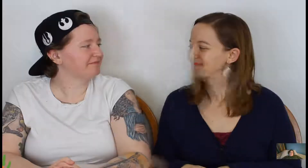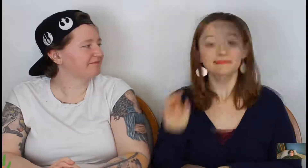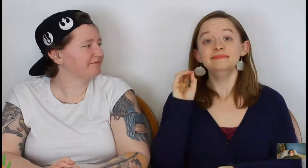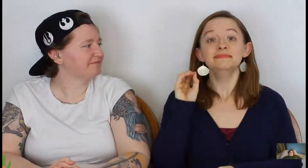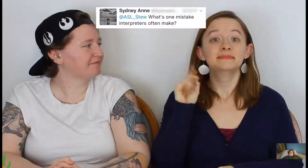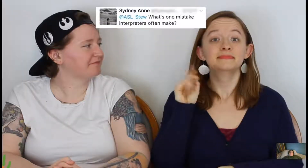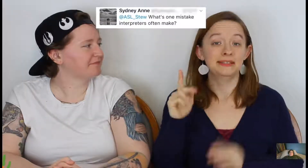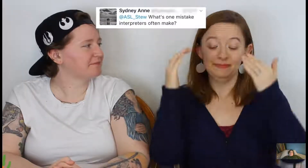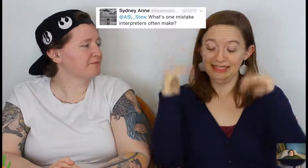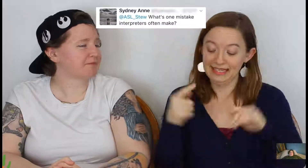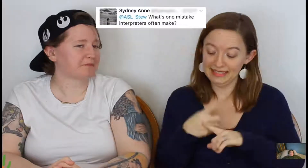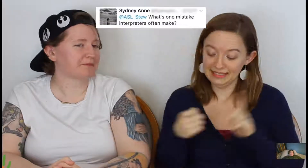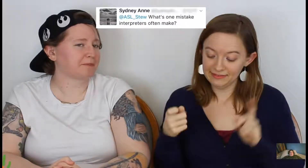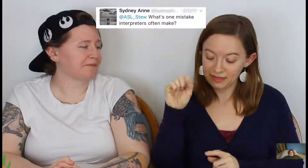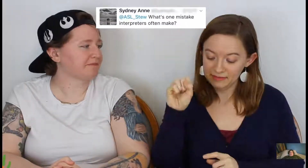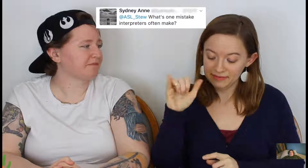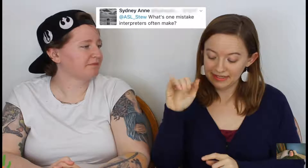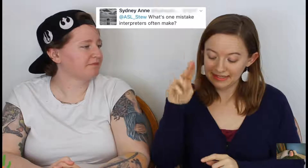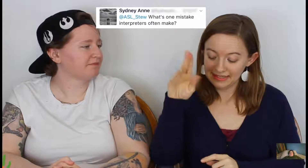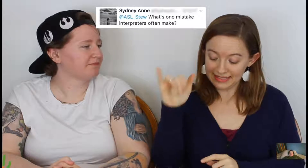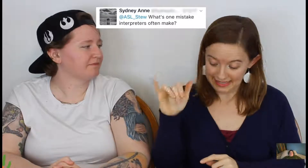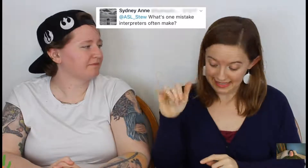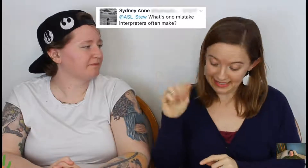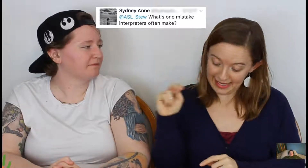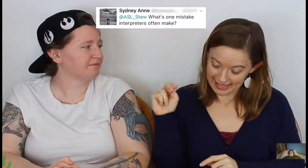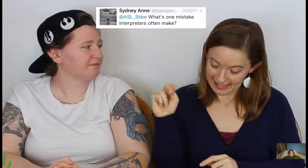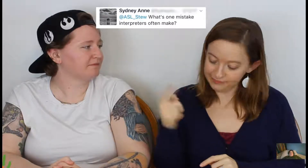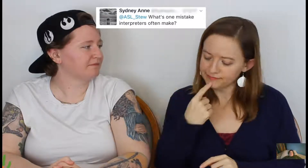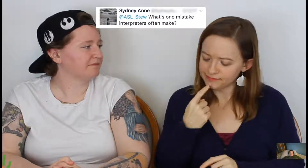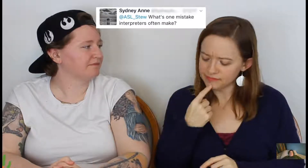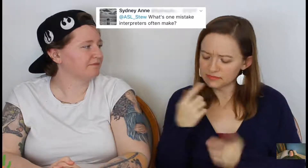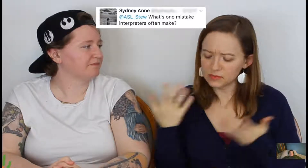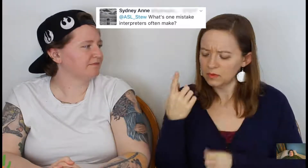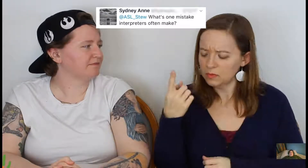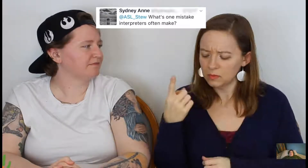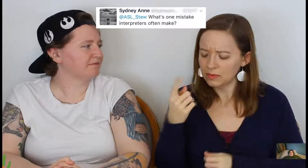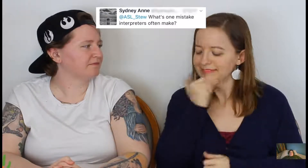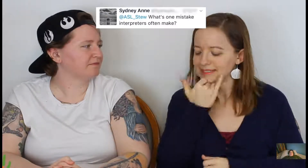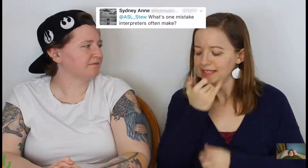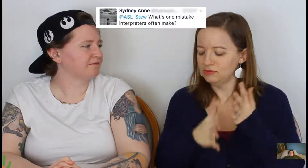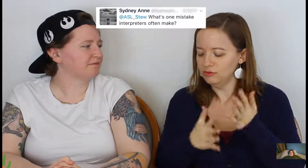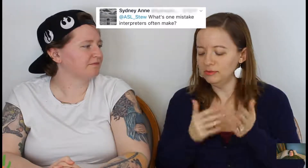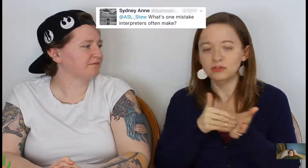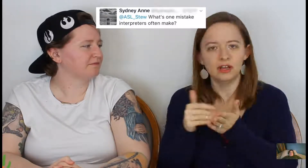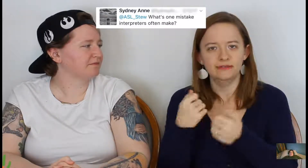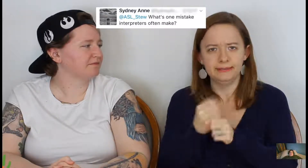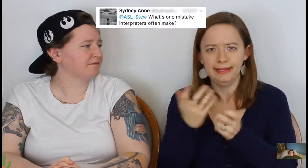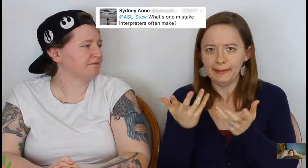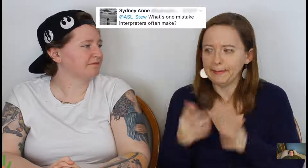If you are taking the ASLPI, good luck. This next one is from Sydney Ann. She says, what is one mistake